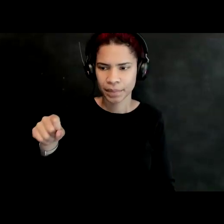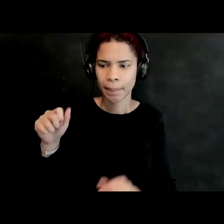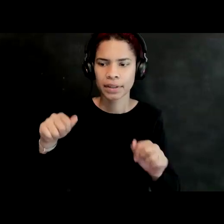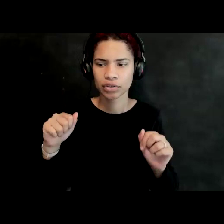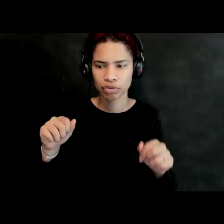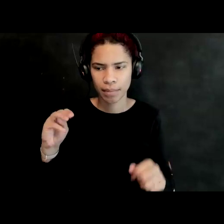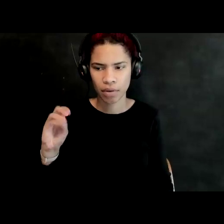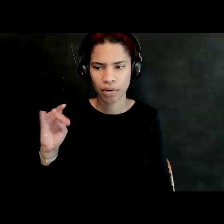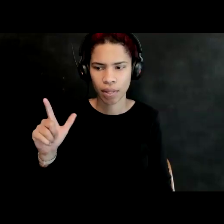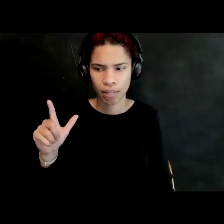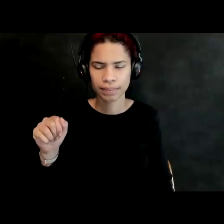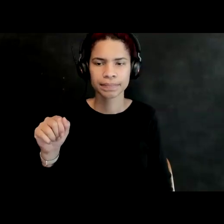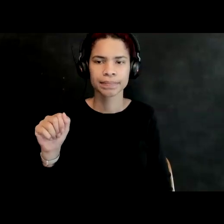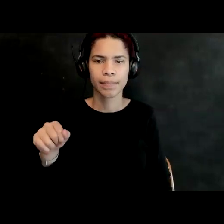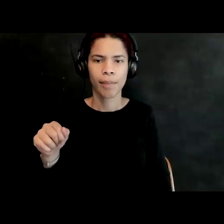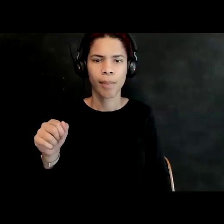exactly. What's